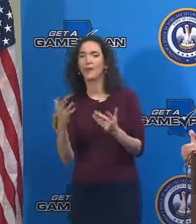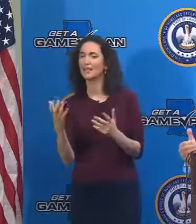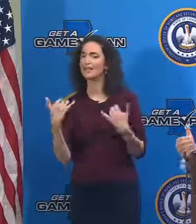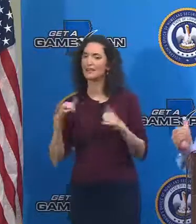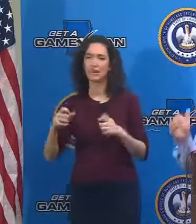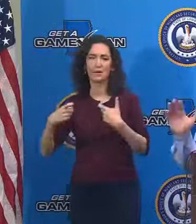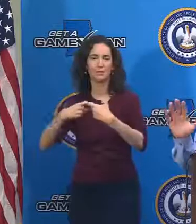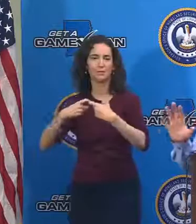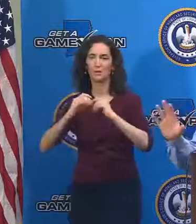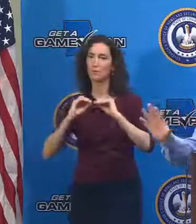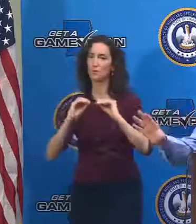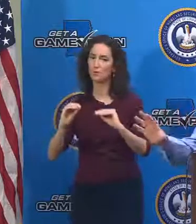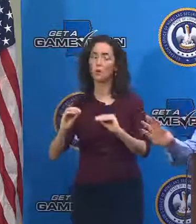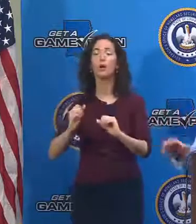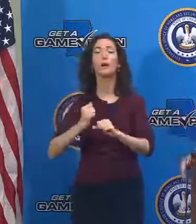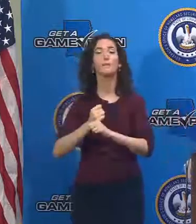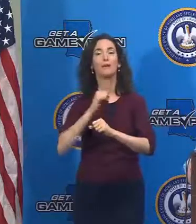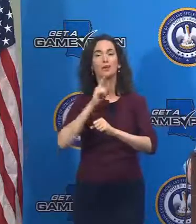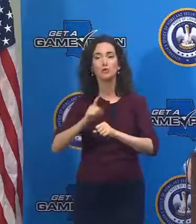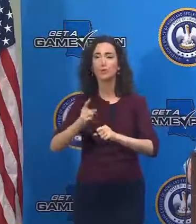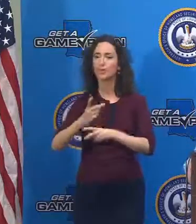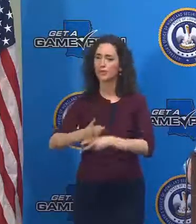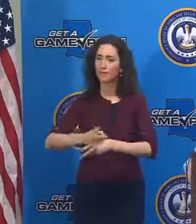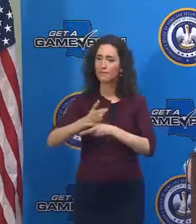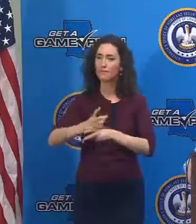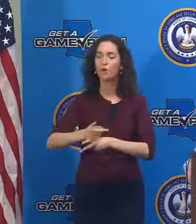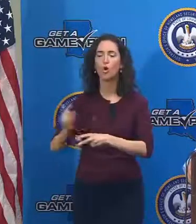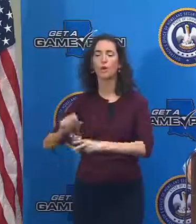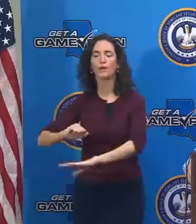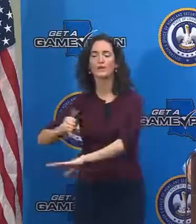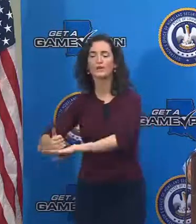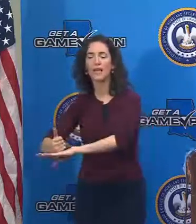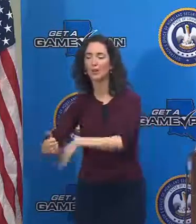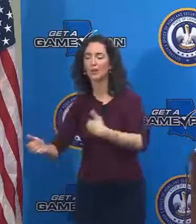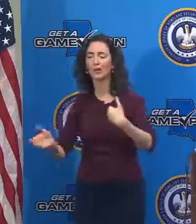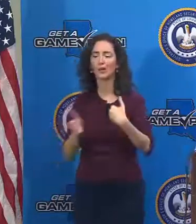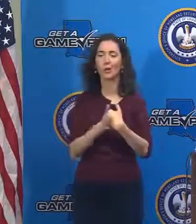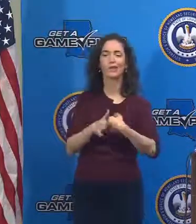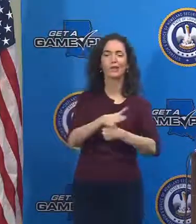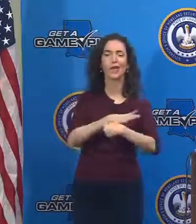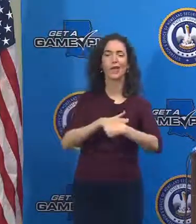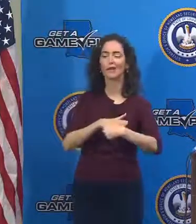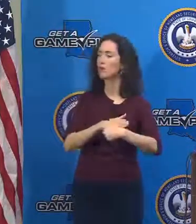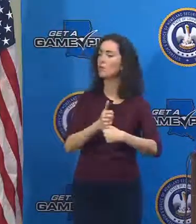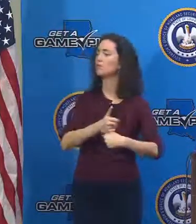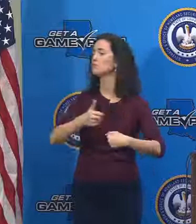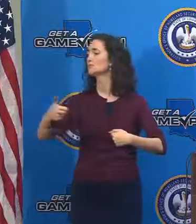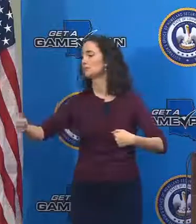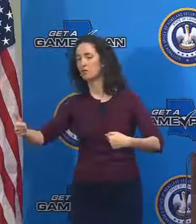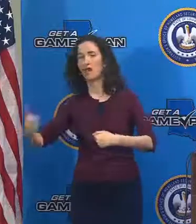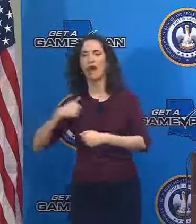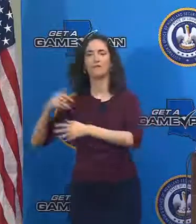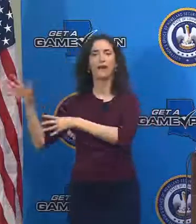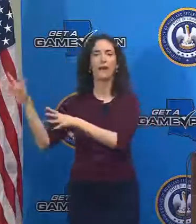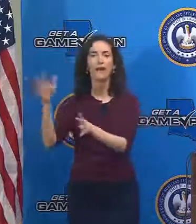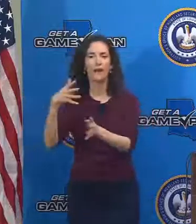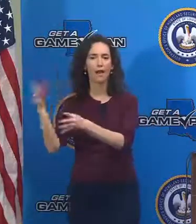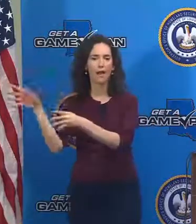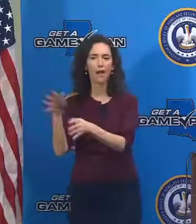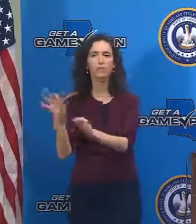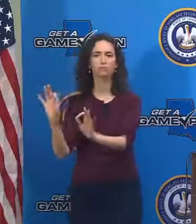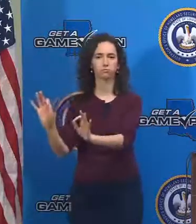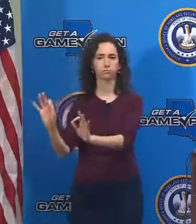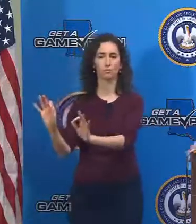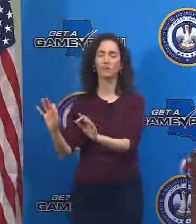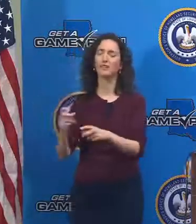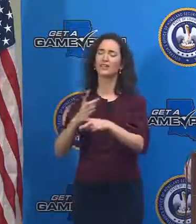Make sure that you're operating those in a ventilated area and not close to your house and so forth. Let's